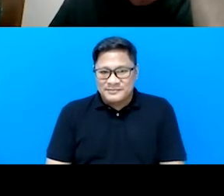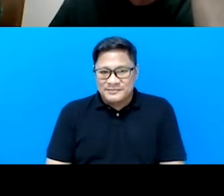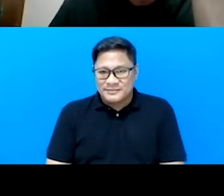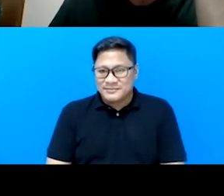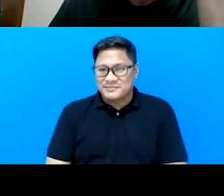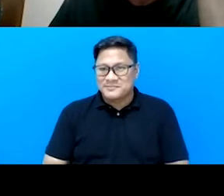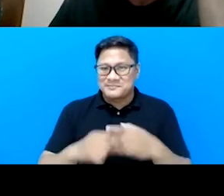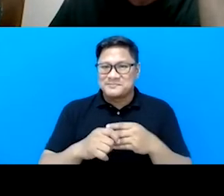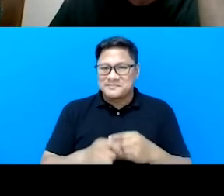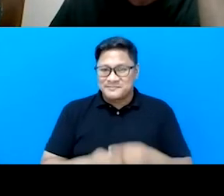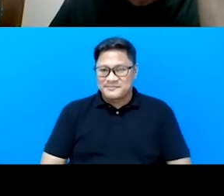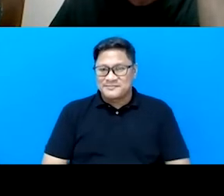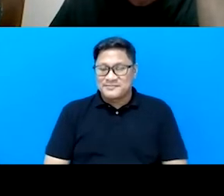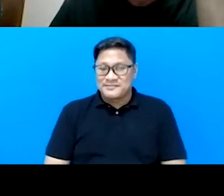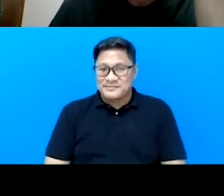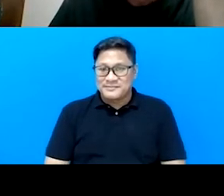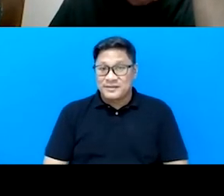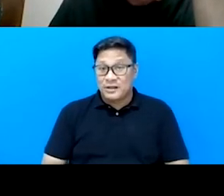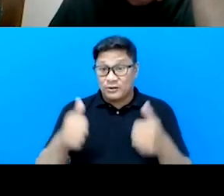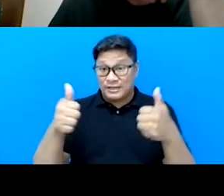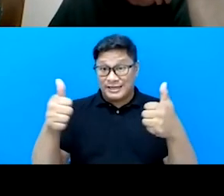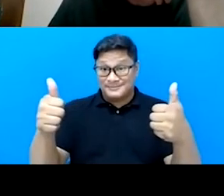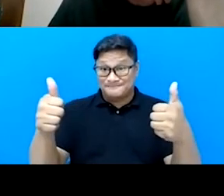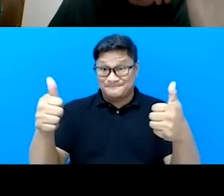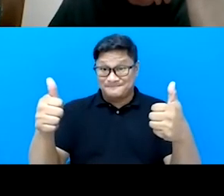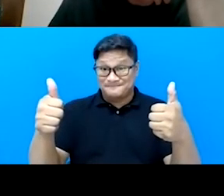Yay, yay. Okay.